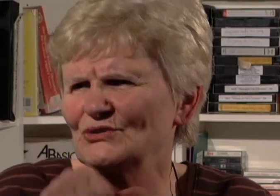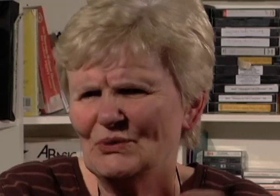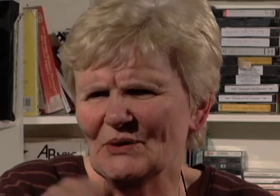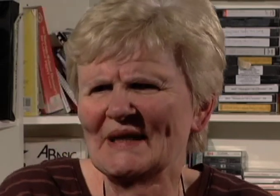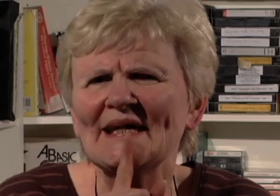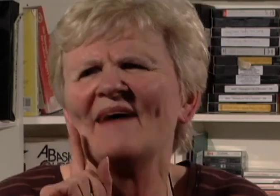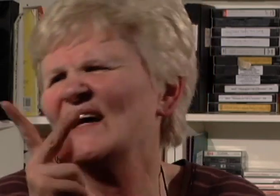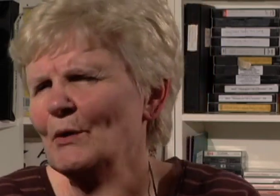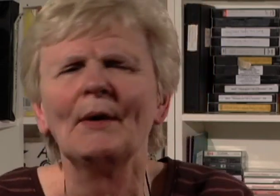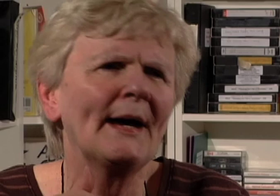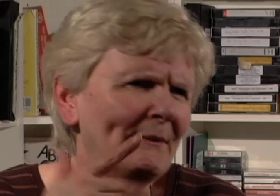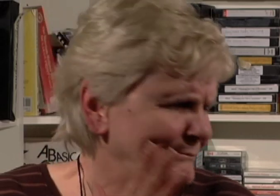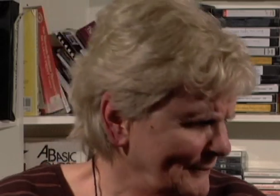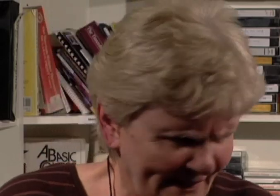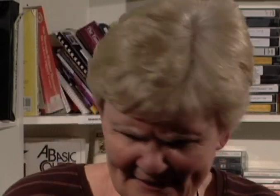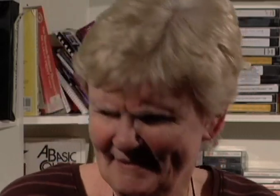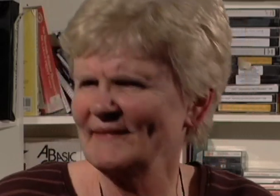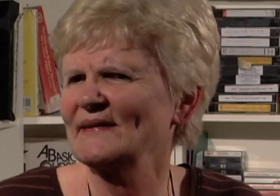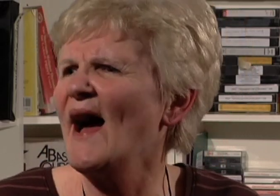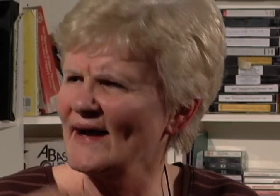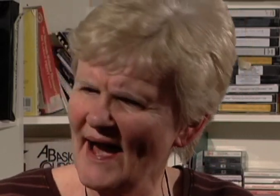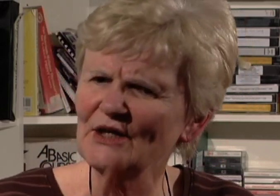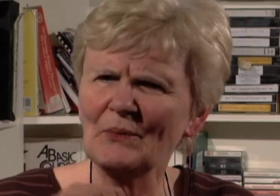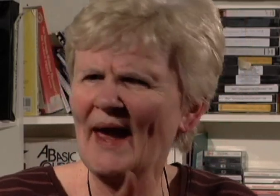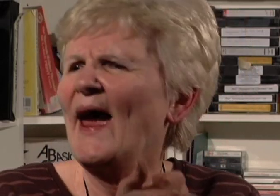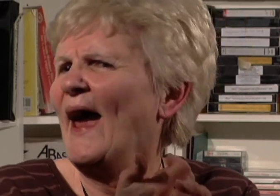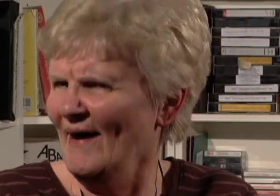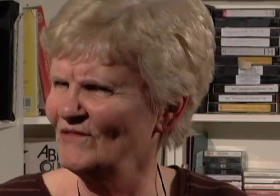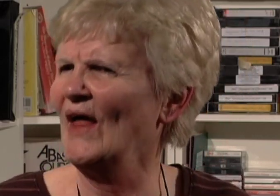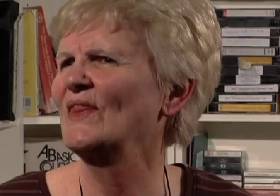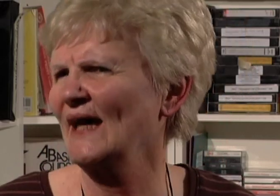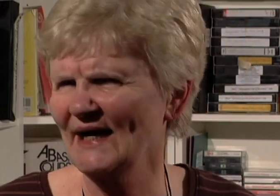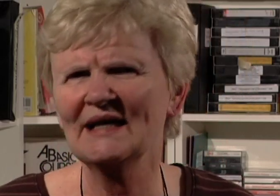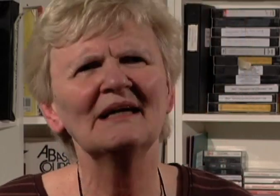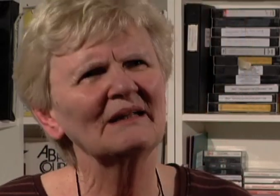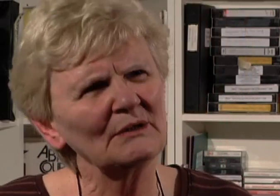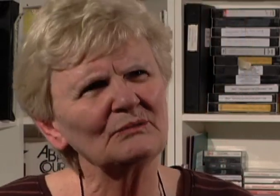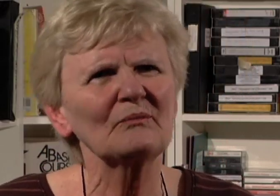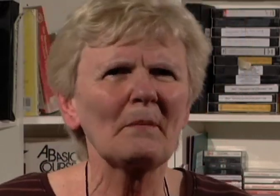You know, they can enjoy socializing with other deaf people. You know, that they can do anything. Deafblind people can do